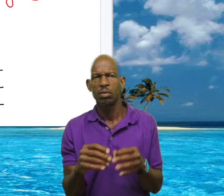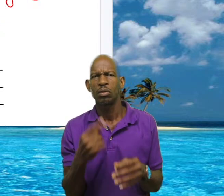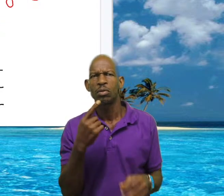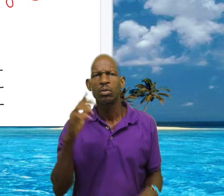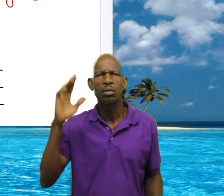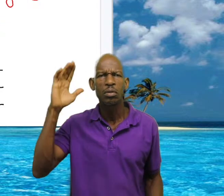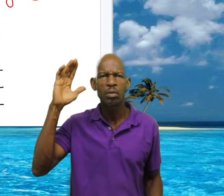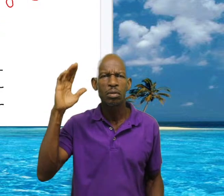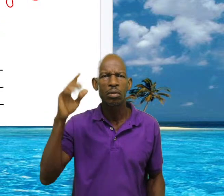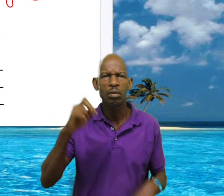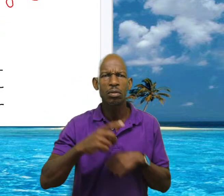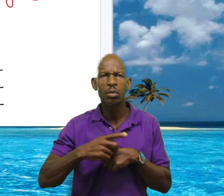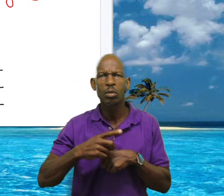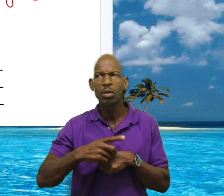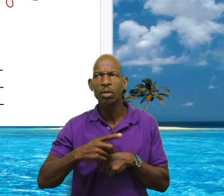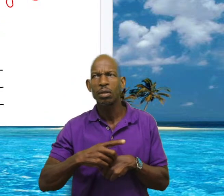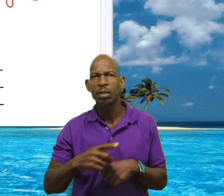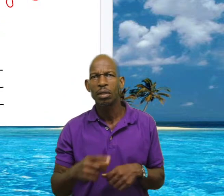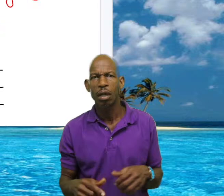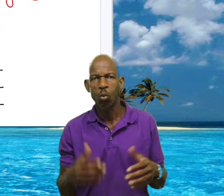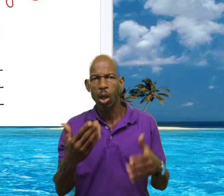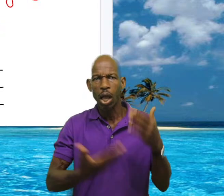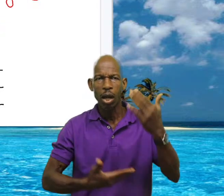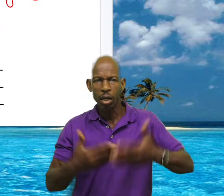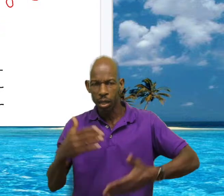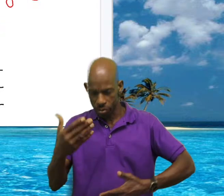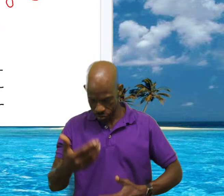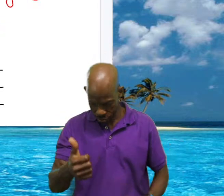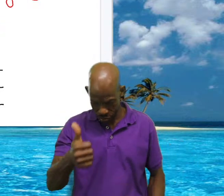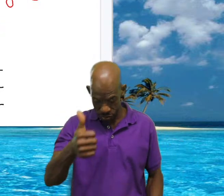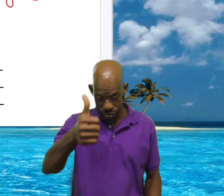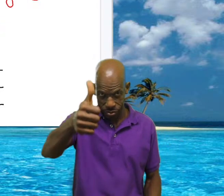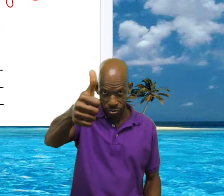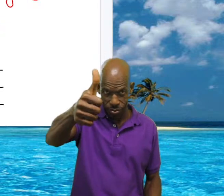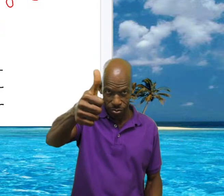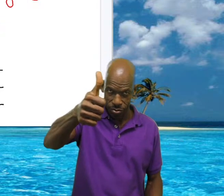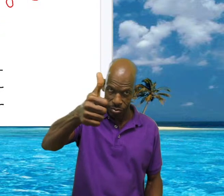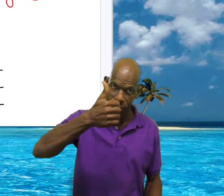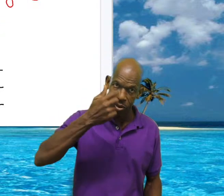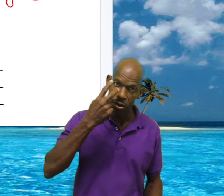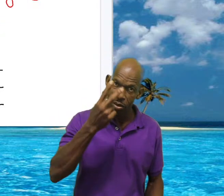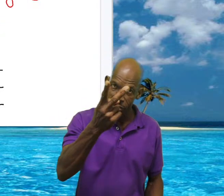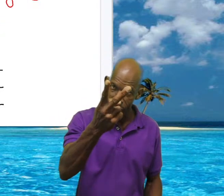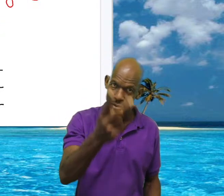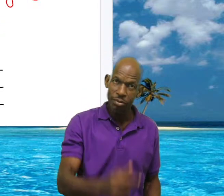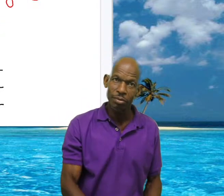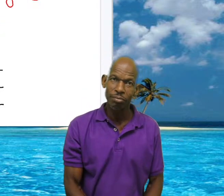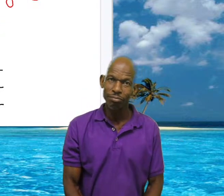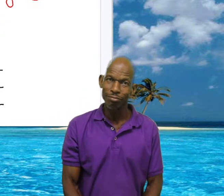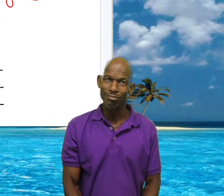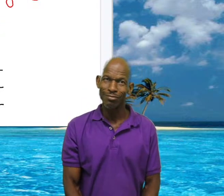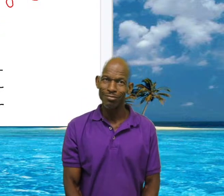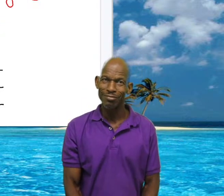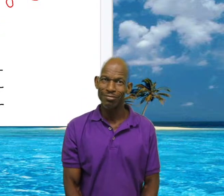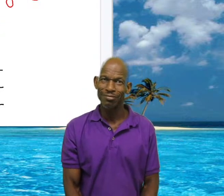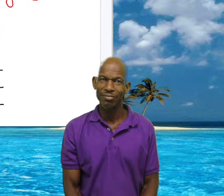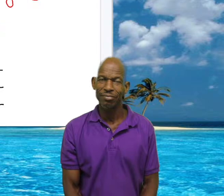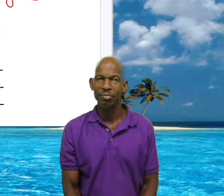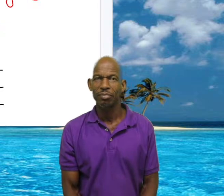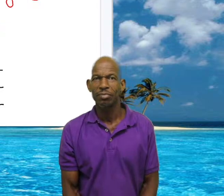Derwin? Yes, Derwin, welcome. Derwin, it's good to see you, boy. I know Derwin was trying to get onto John today.